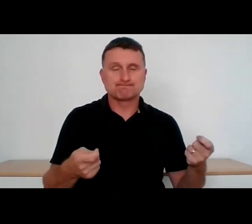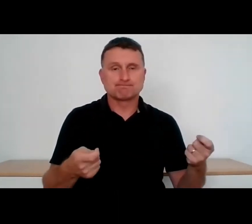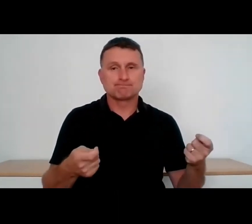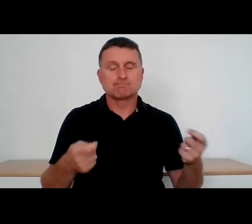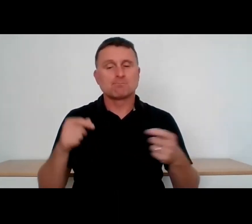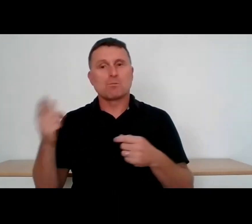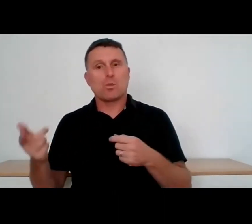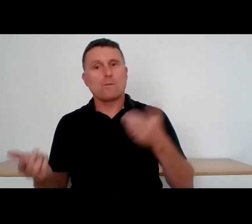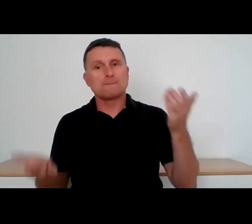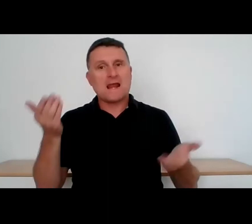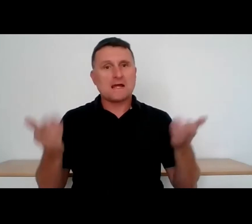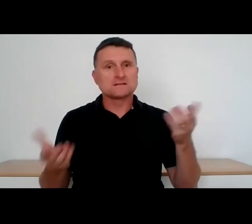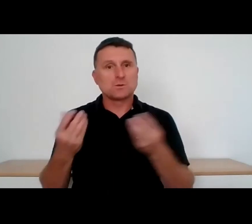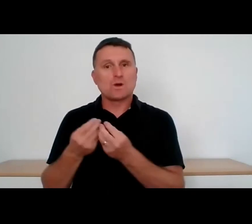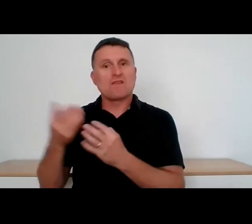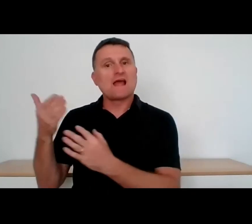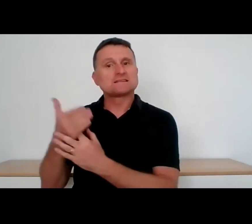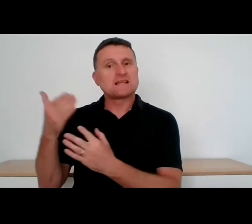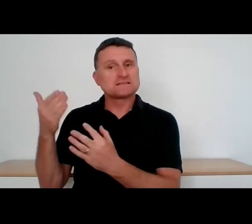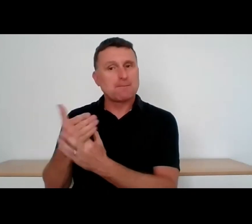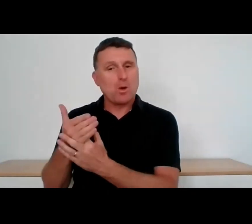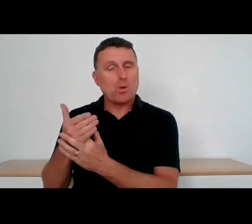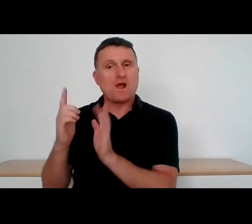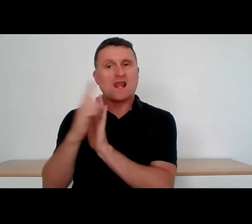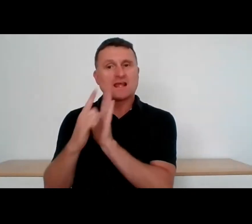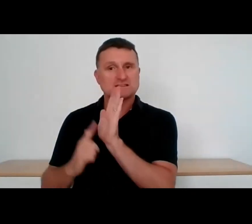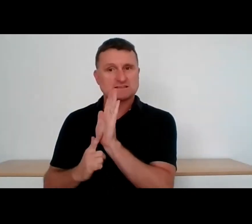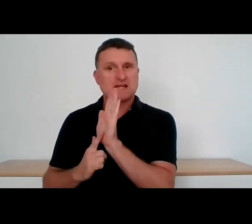accessibility legislation. This is our stage 2.